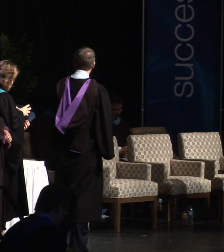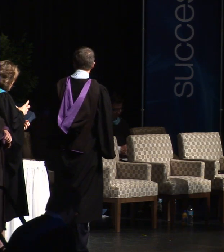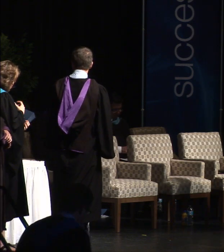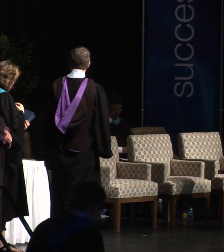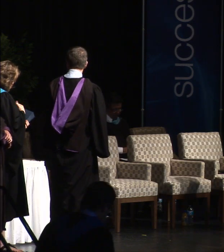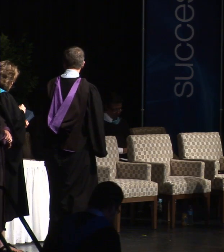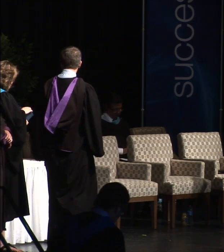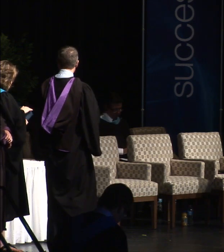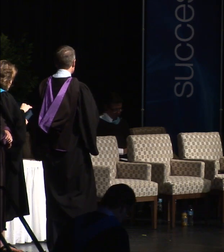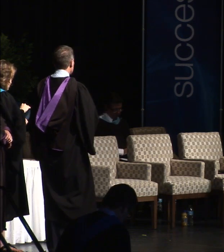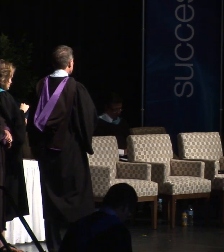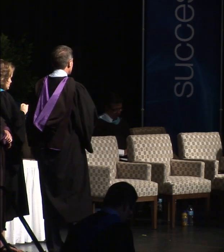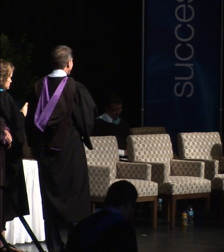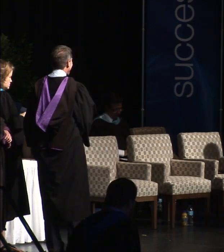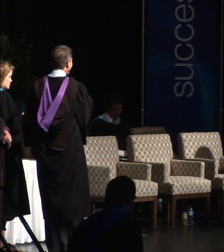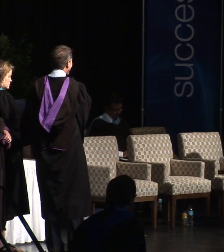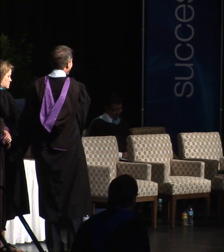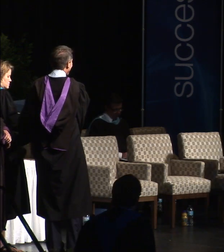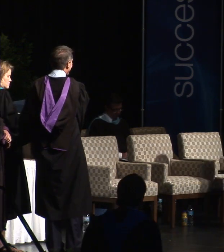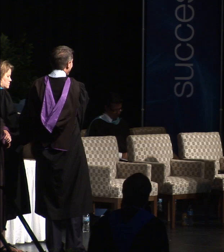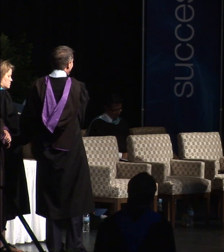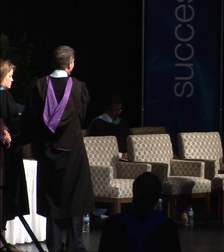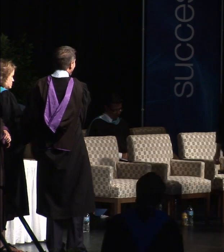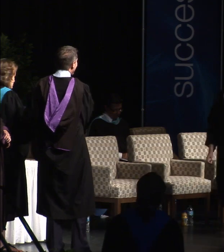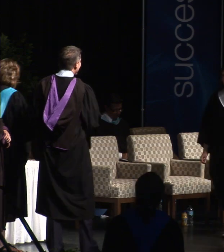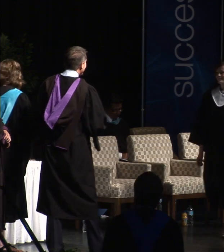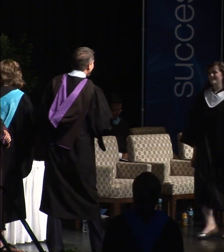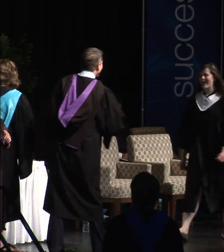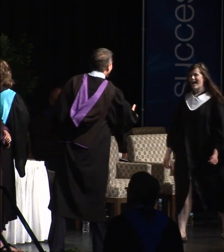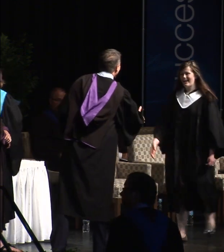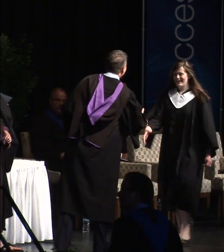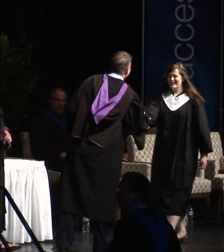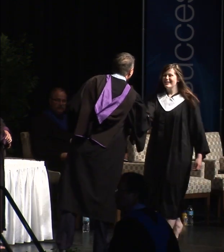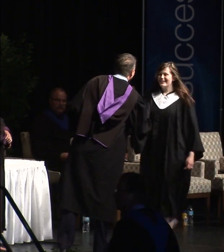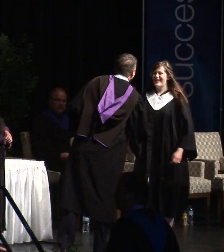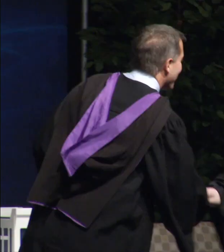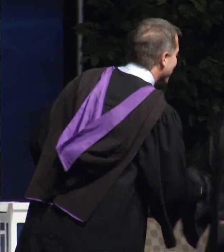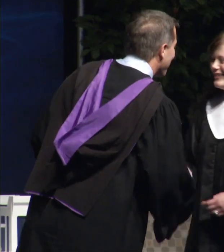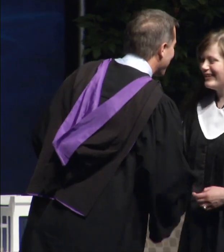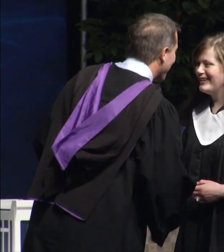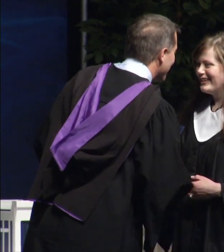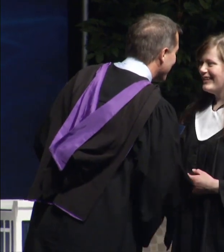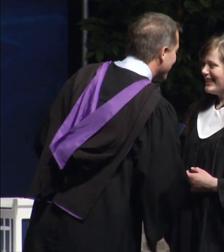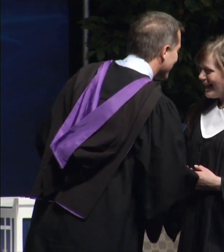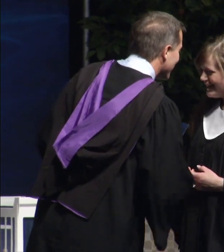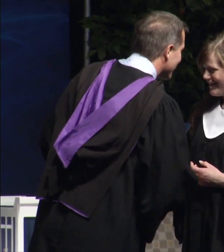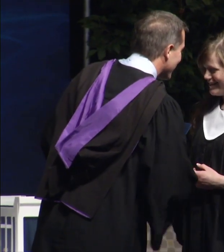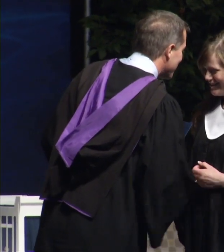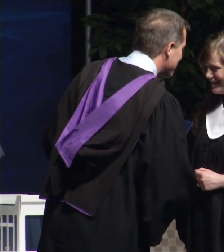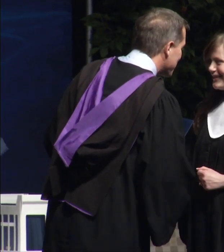Alyssa Kathleen Boudelier.